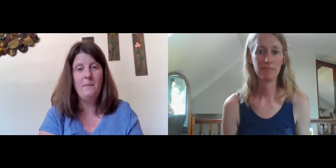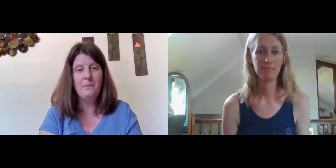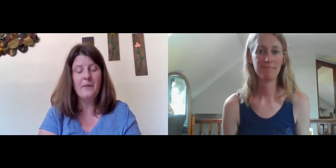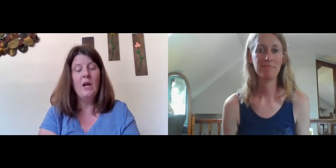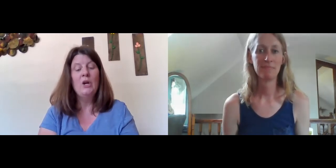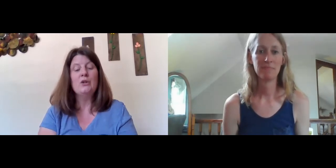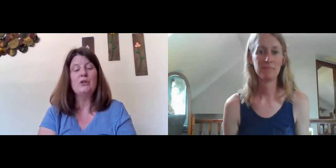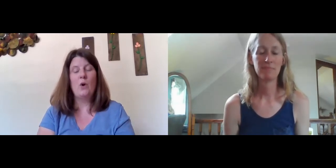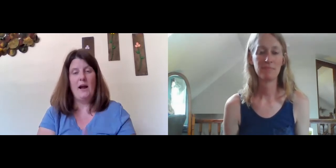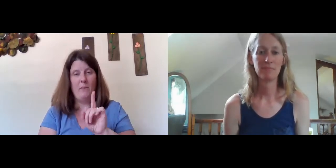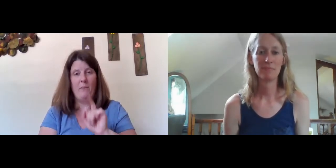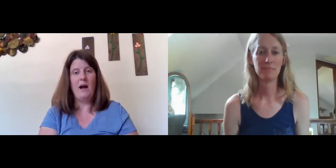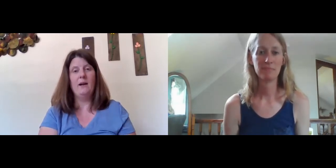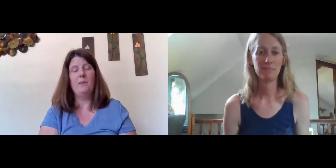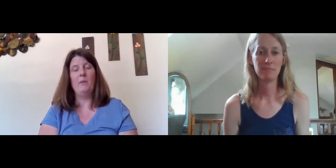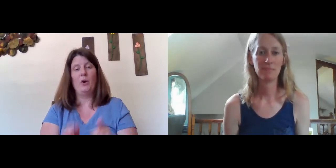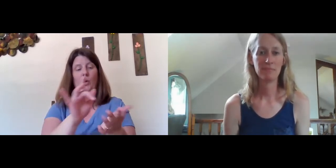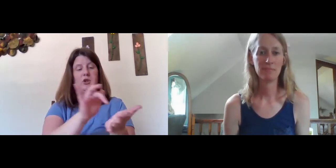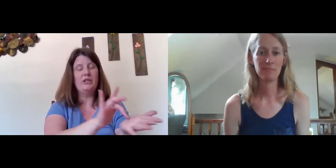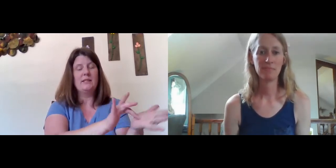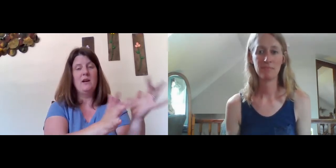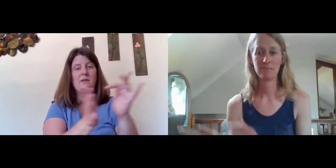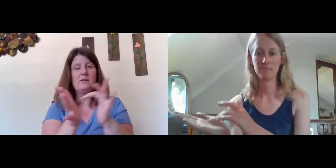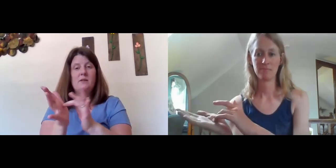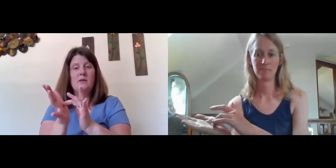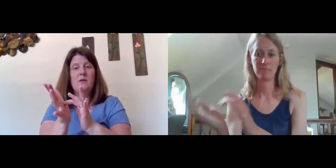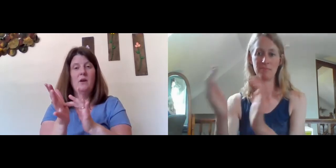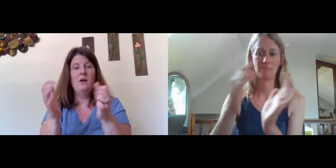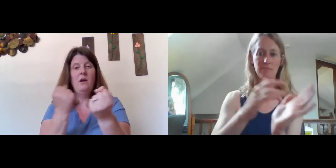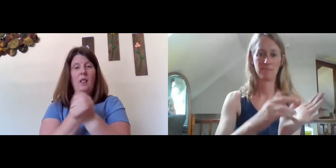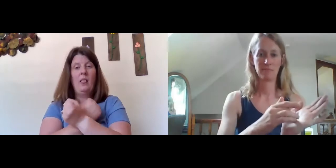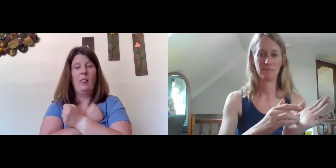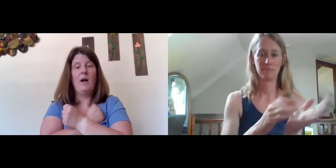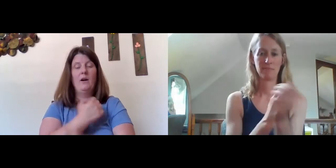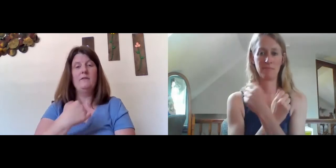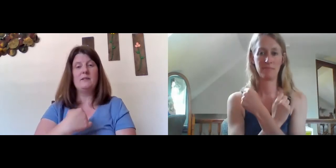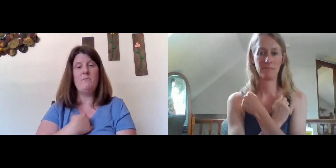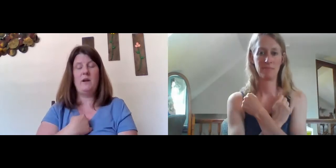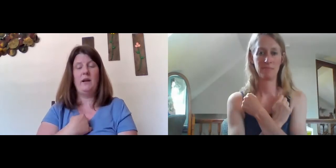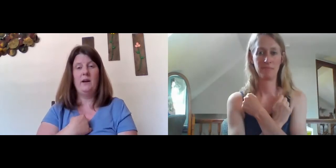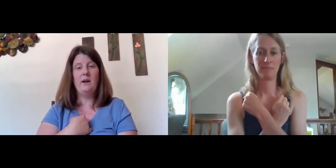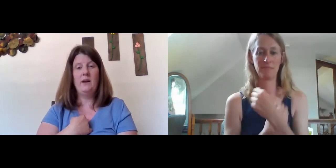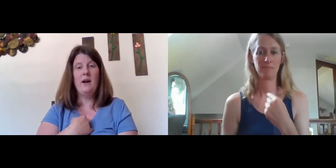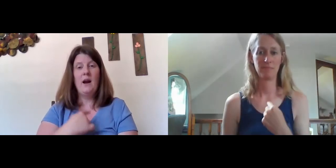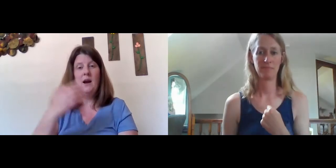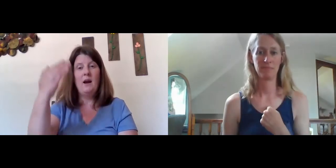comes up. So I'm going to back up. I'm going to go, Jesus loves